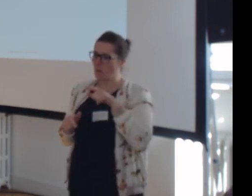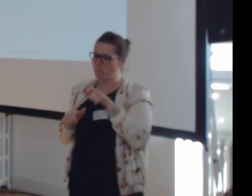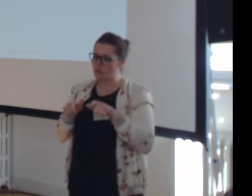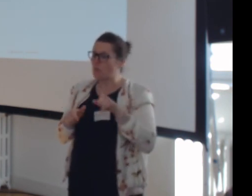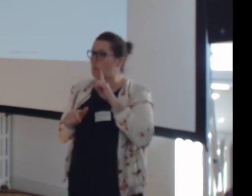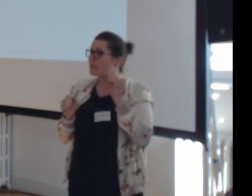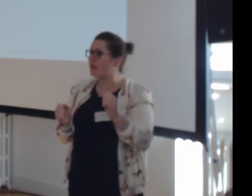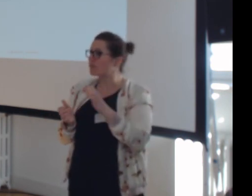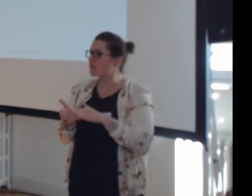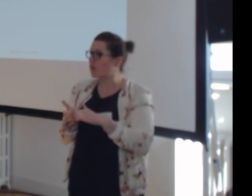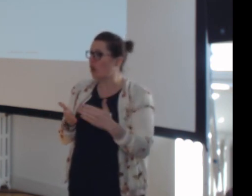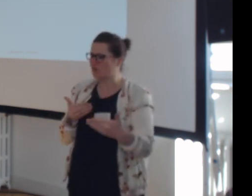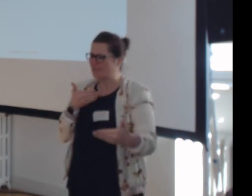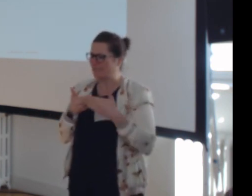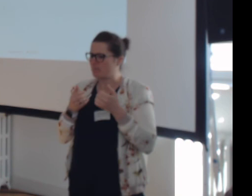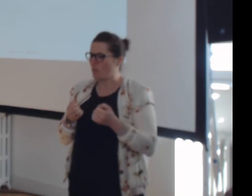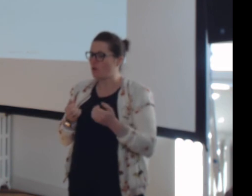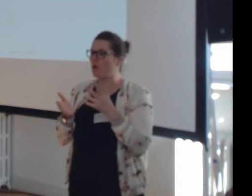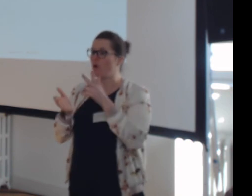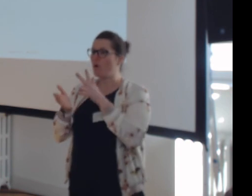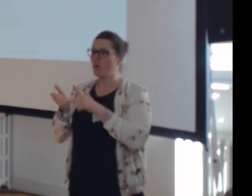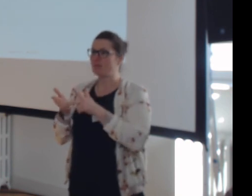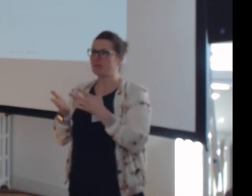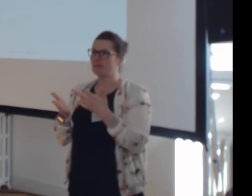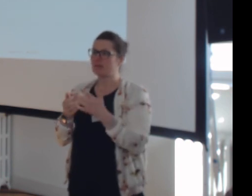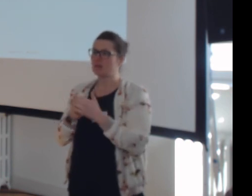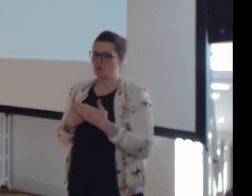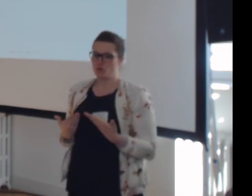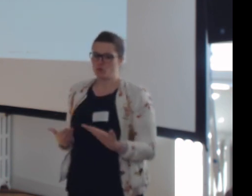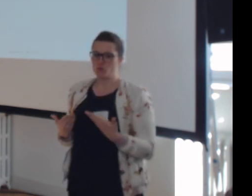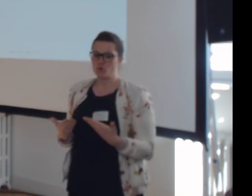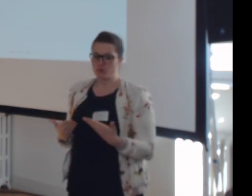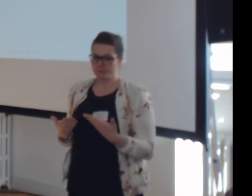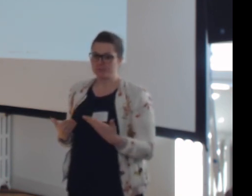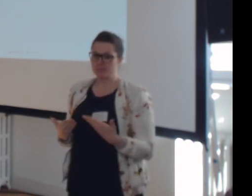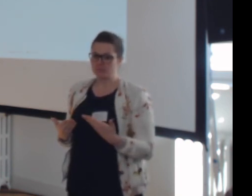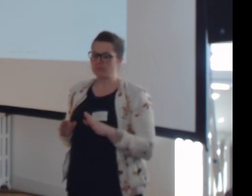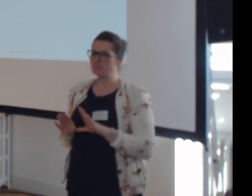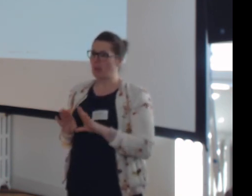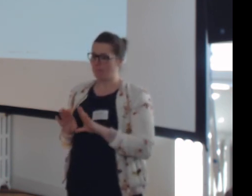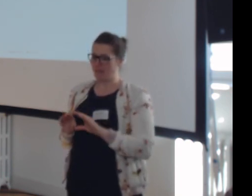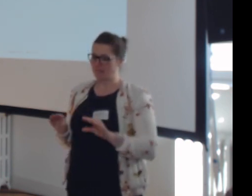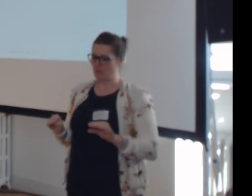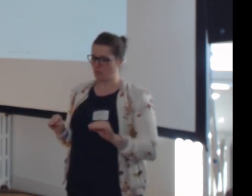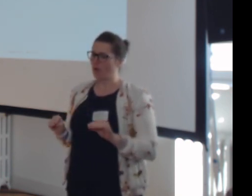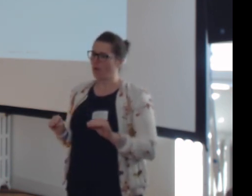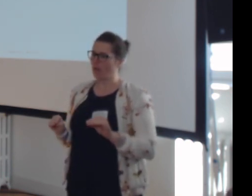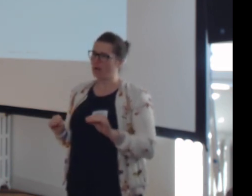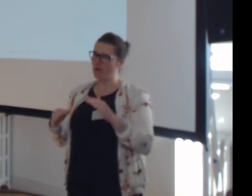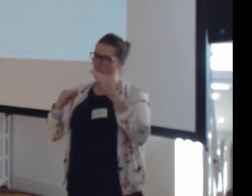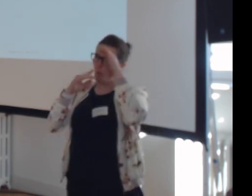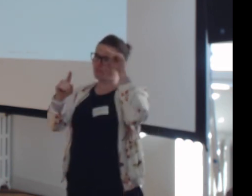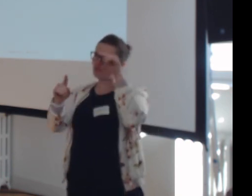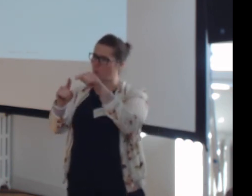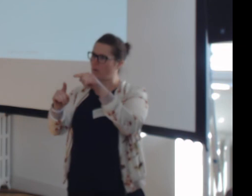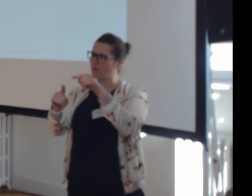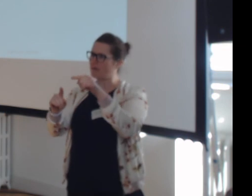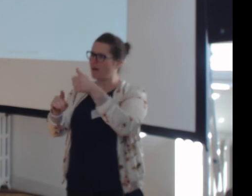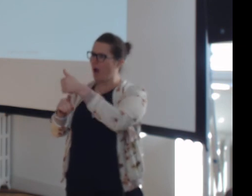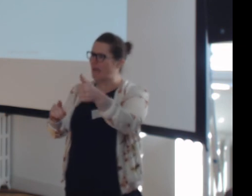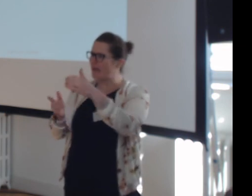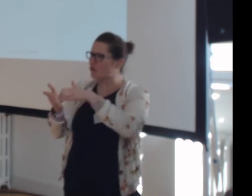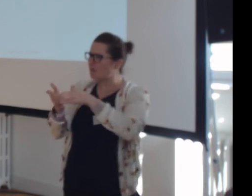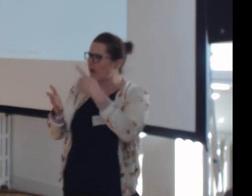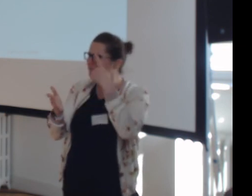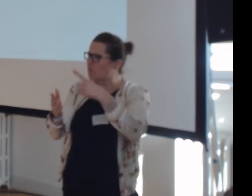people who could use it, because as far as I understand it now, the material is mainly intended to be used by